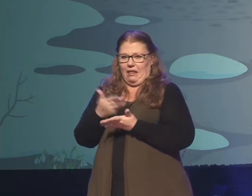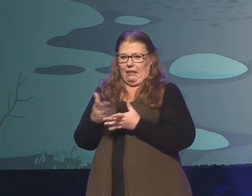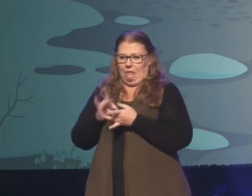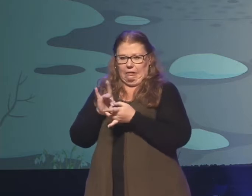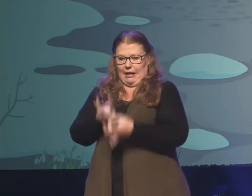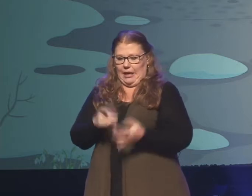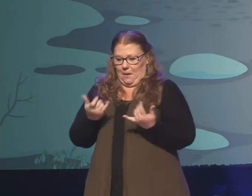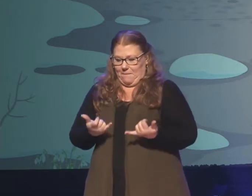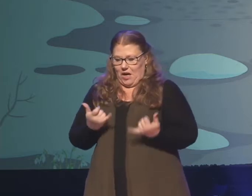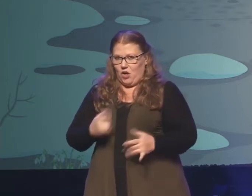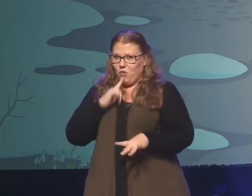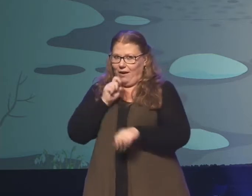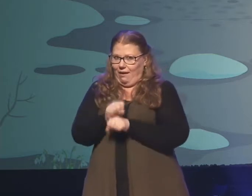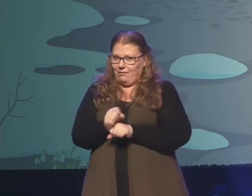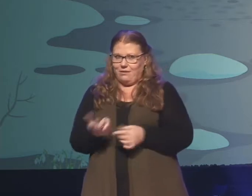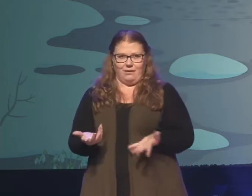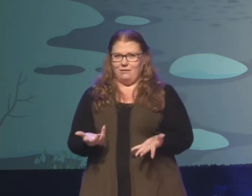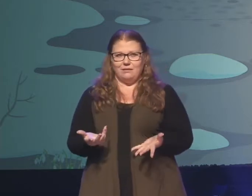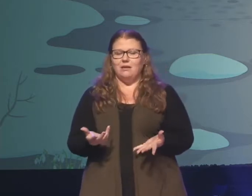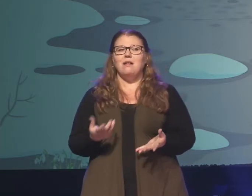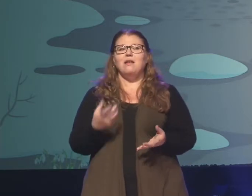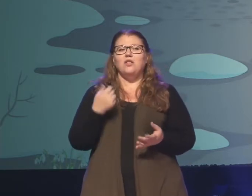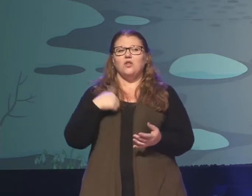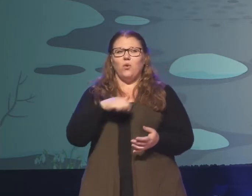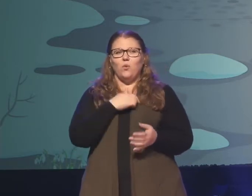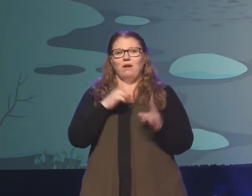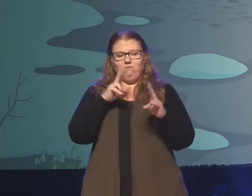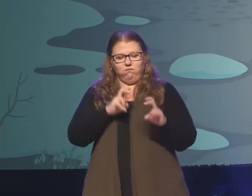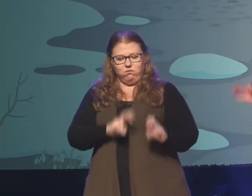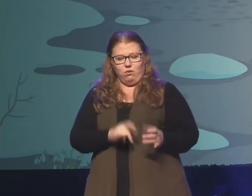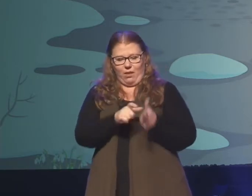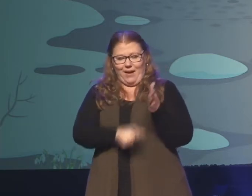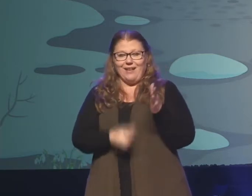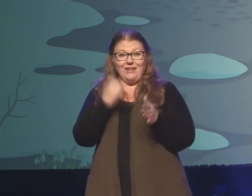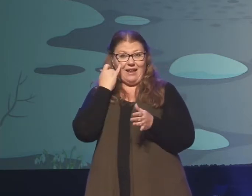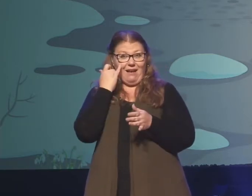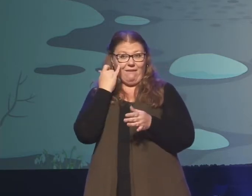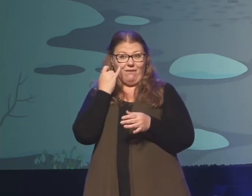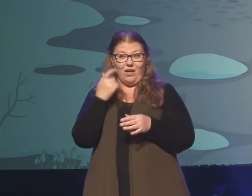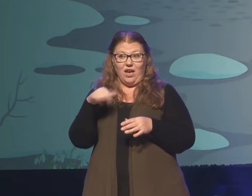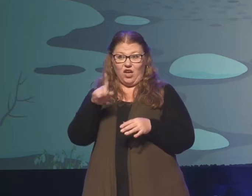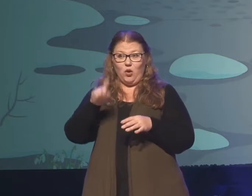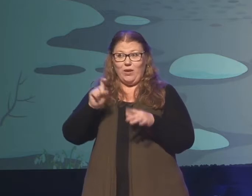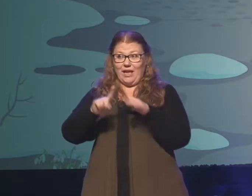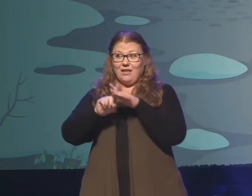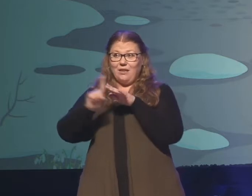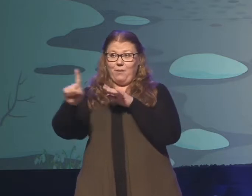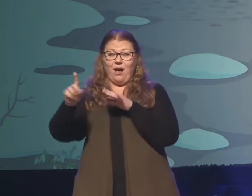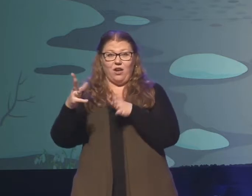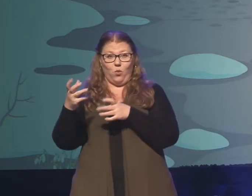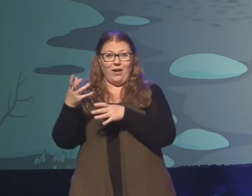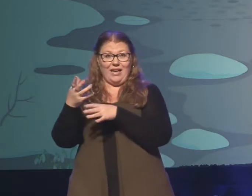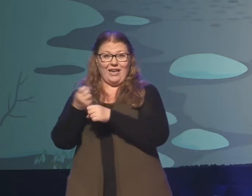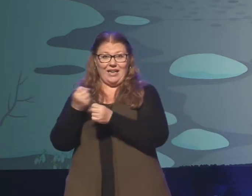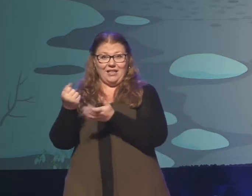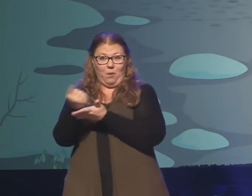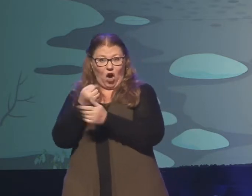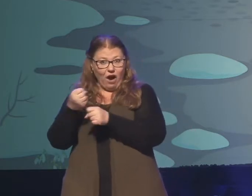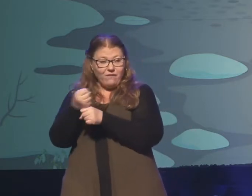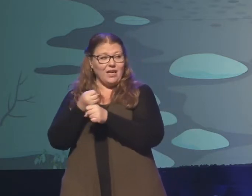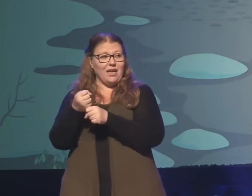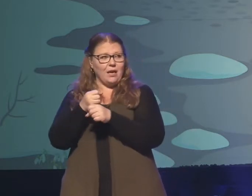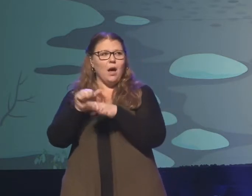with modern realities. So we're going to explore this passage, but if at any point in time you need to slip out, you want to grab a cup of coffee,